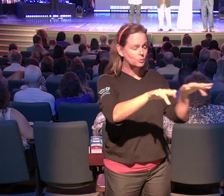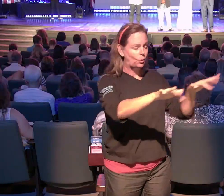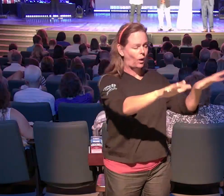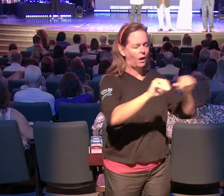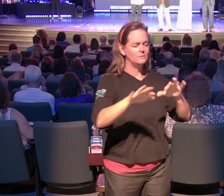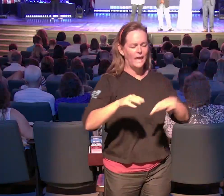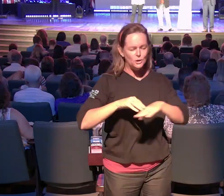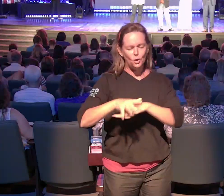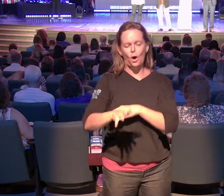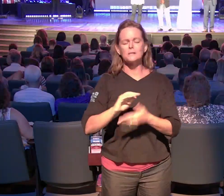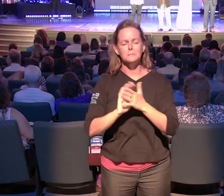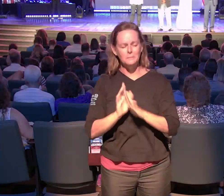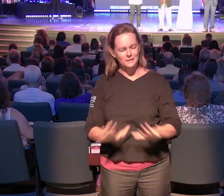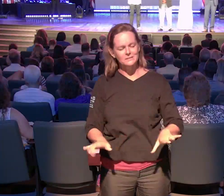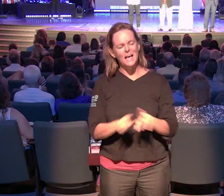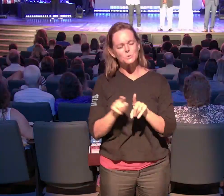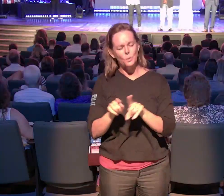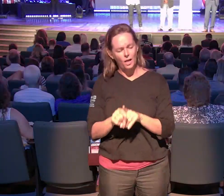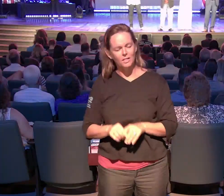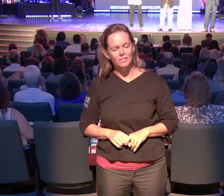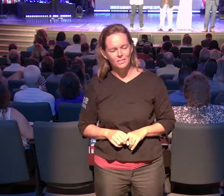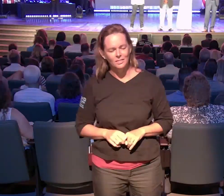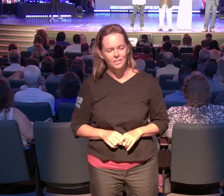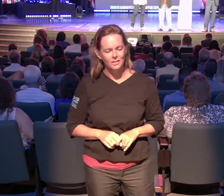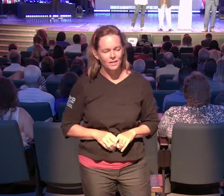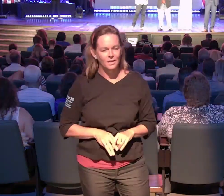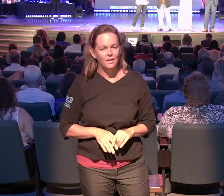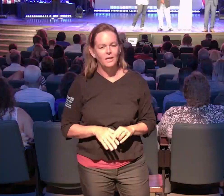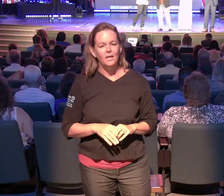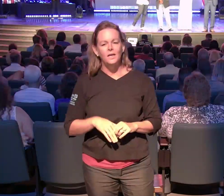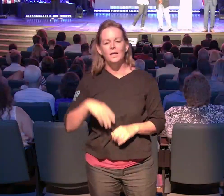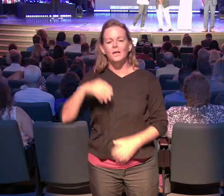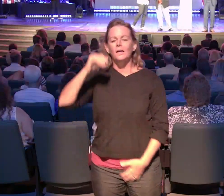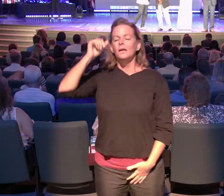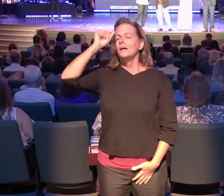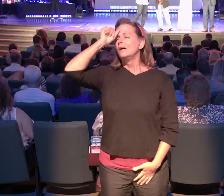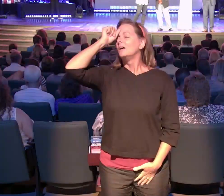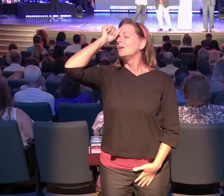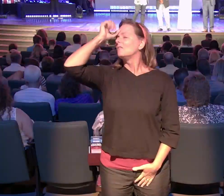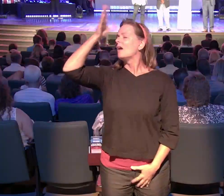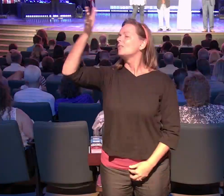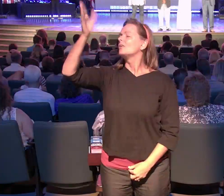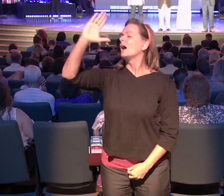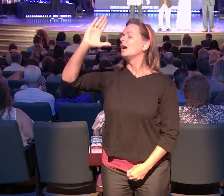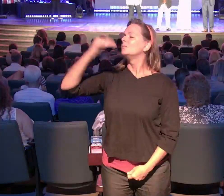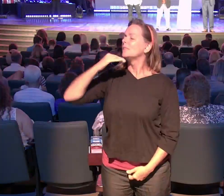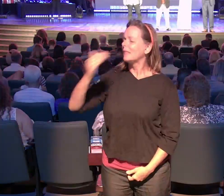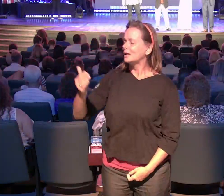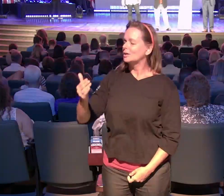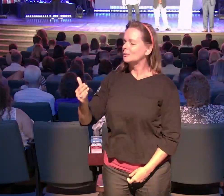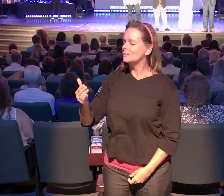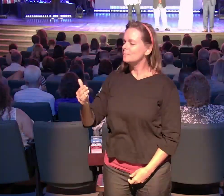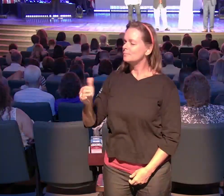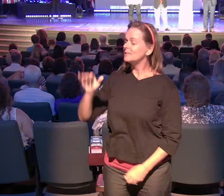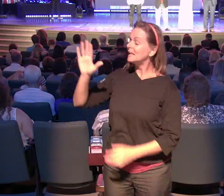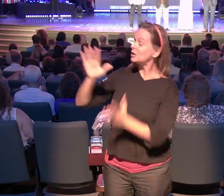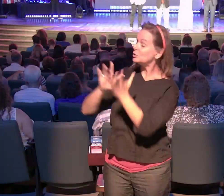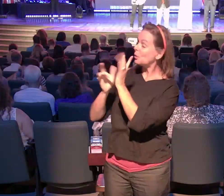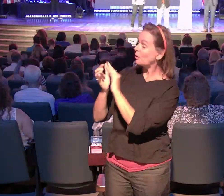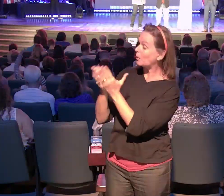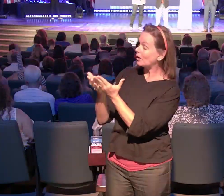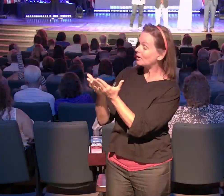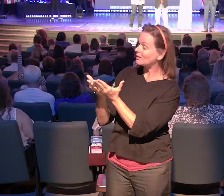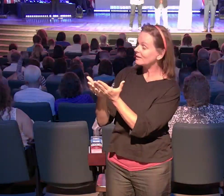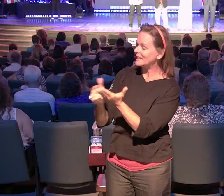well. Amen. Father God, we just thank you for your word. And we just don't think it's any accident that in your word that it says to